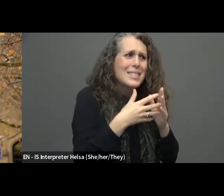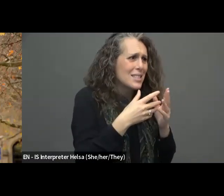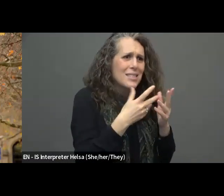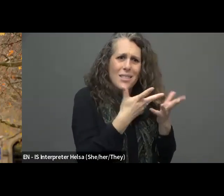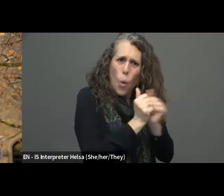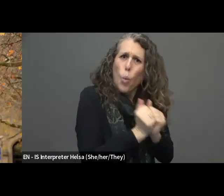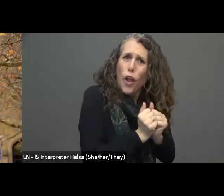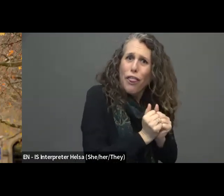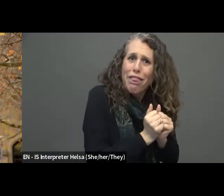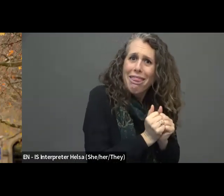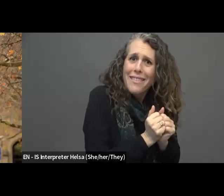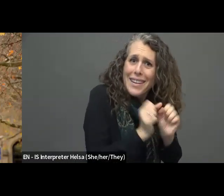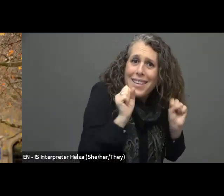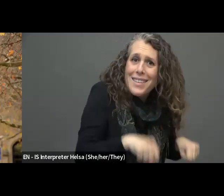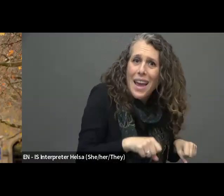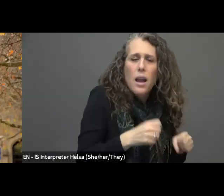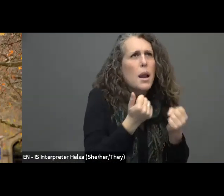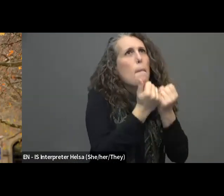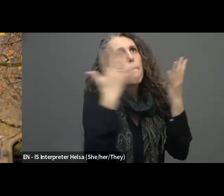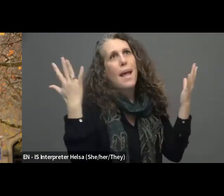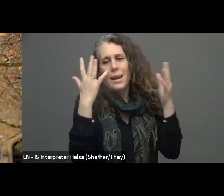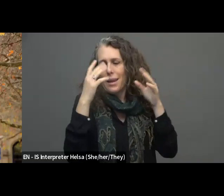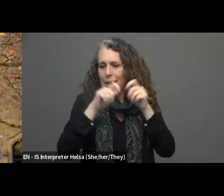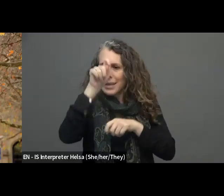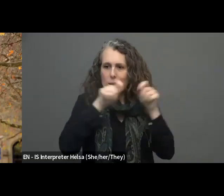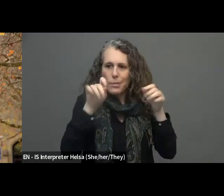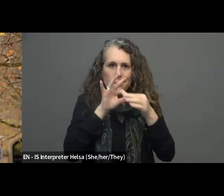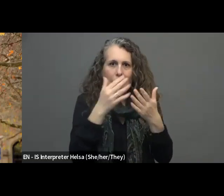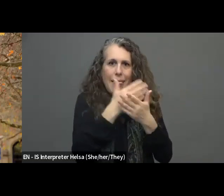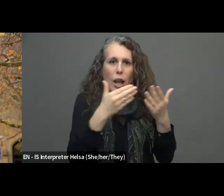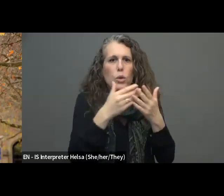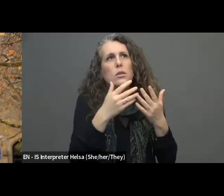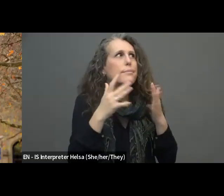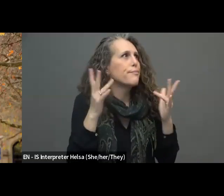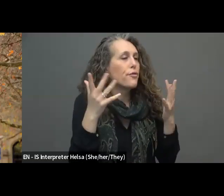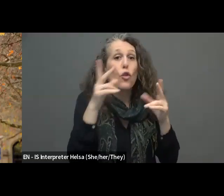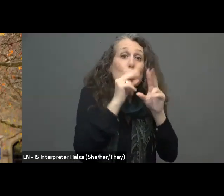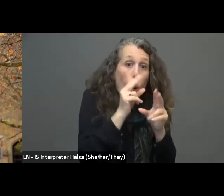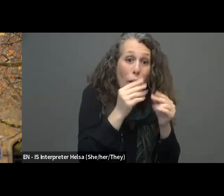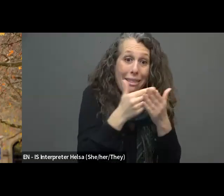done in language for specific purposes in spoken language.